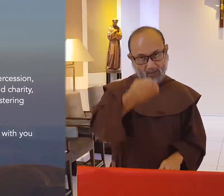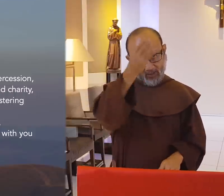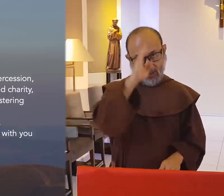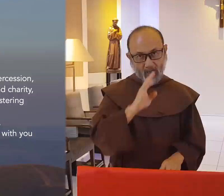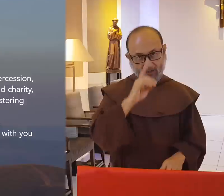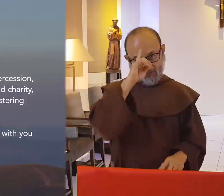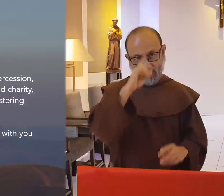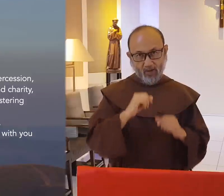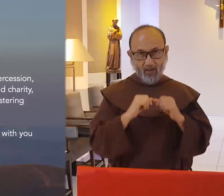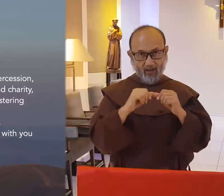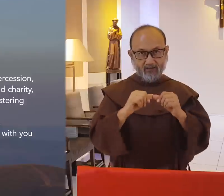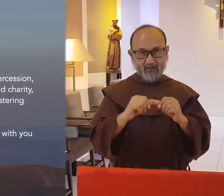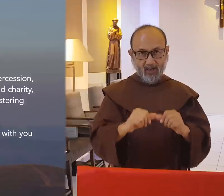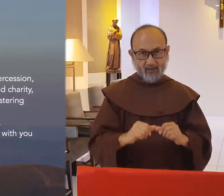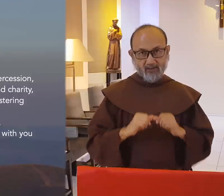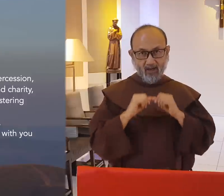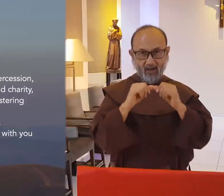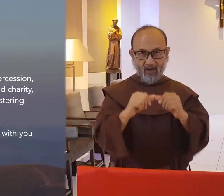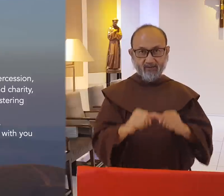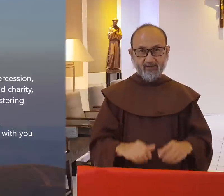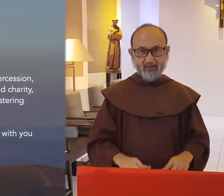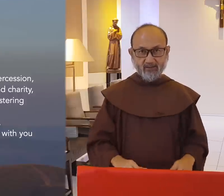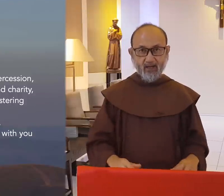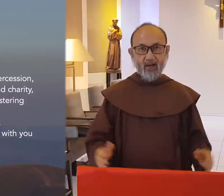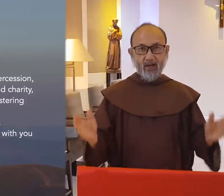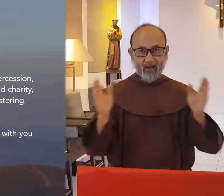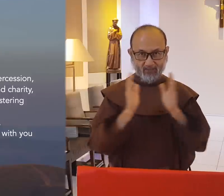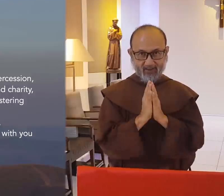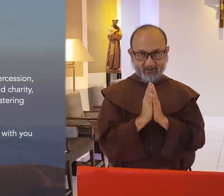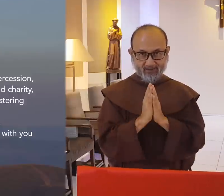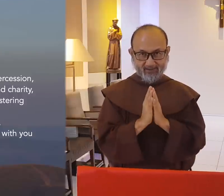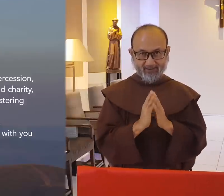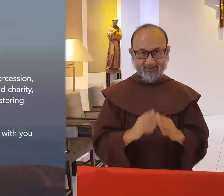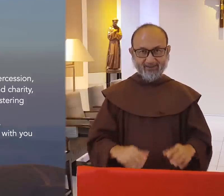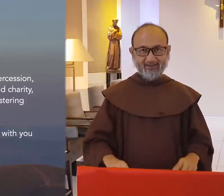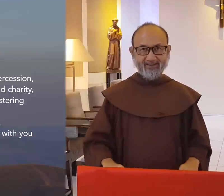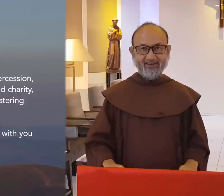God, forever and ever. Amen.